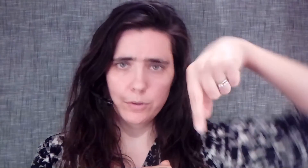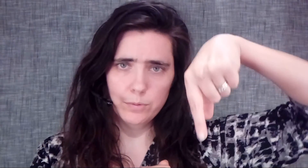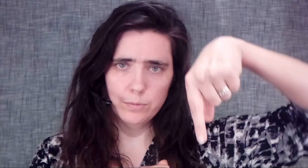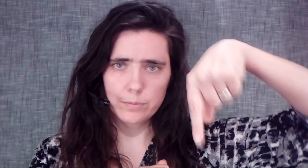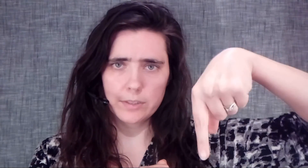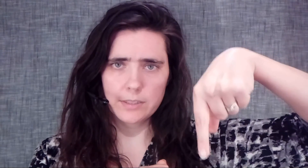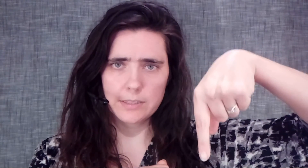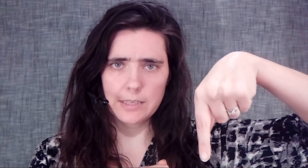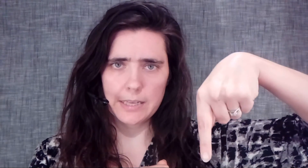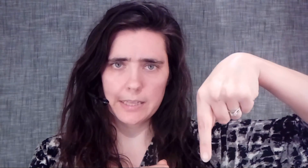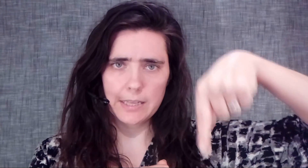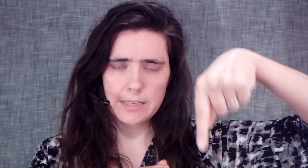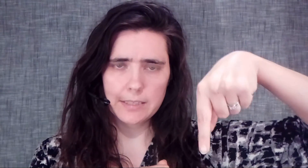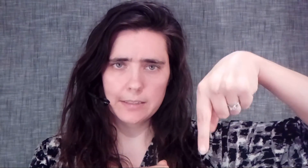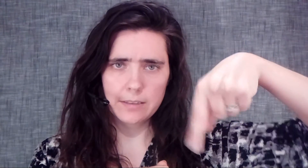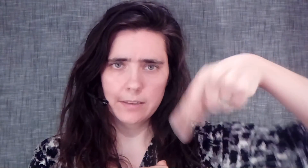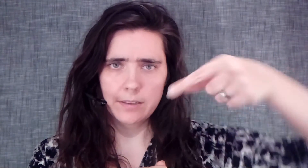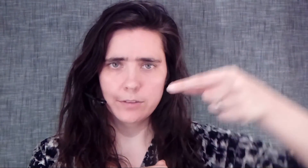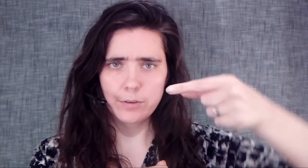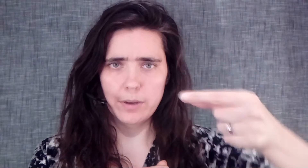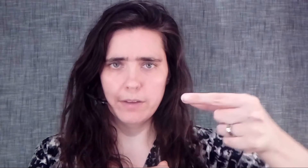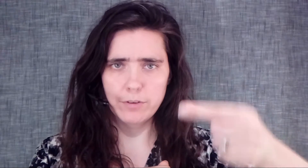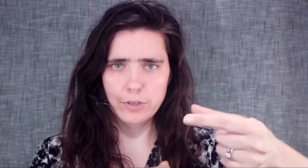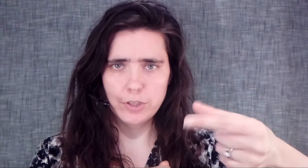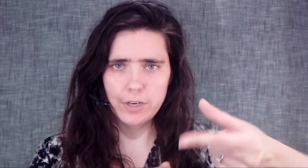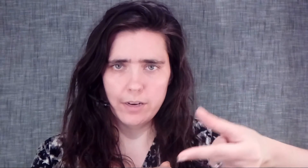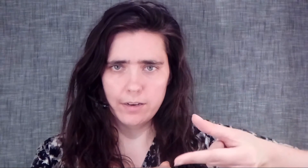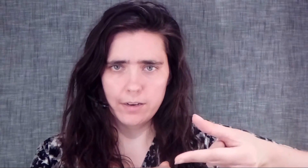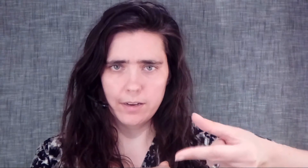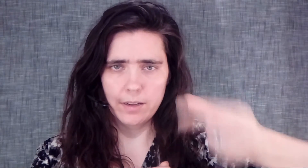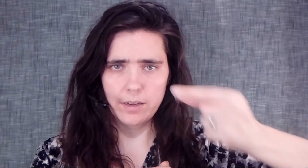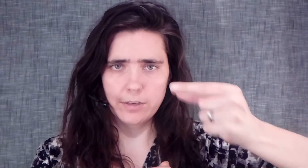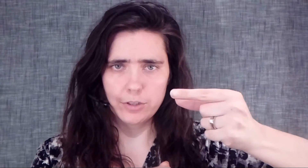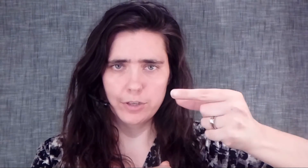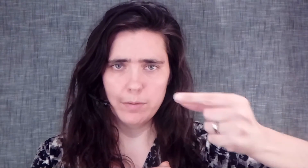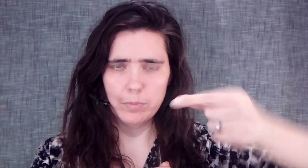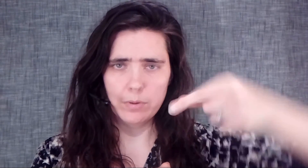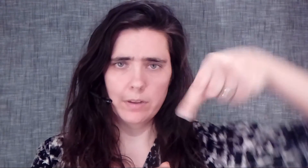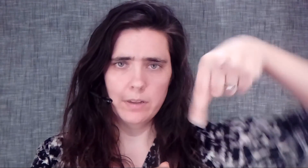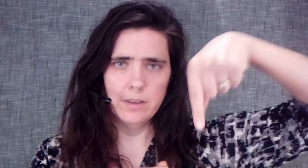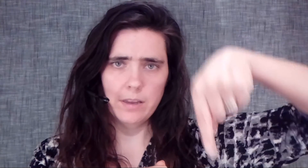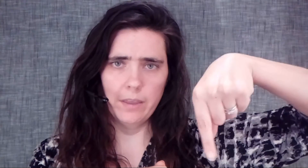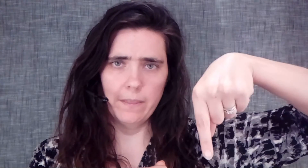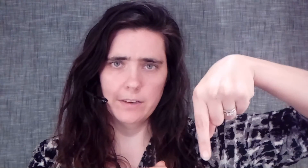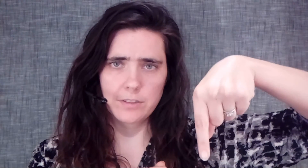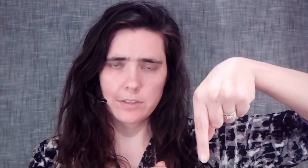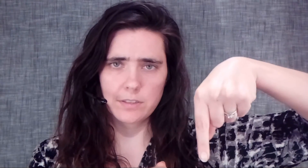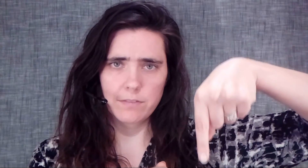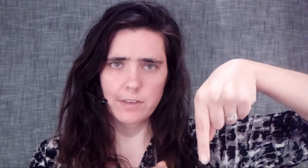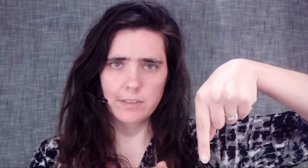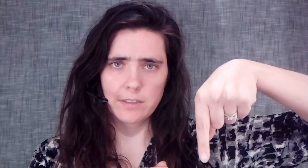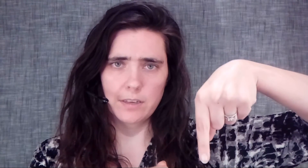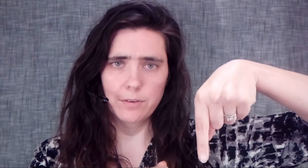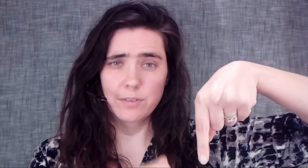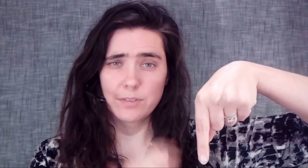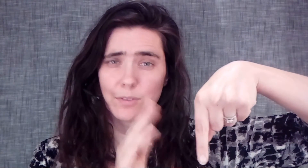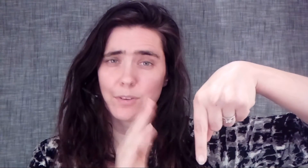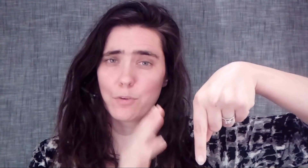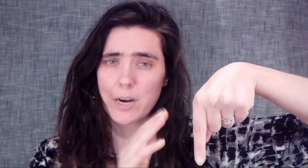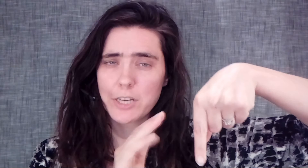Q is like that, so you have your G hand shape, and then it just is facing down. So the direction